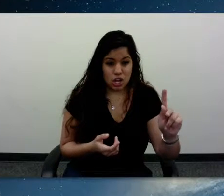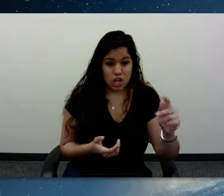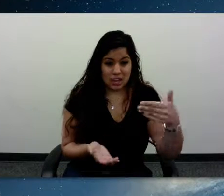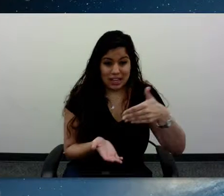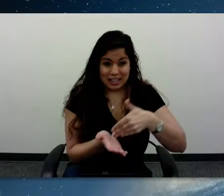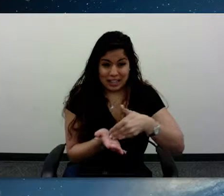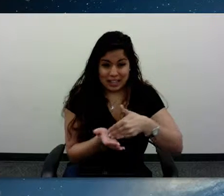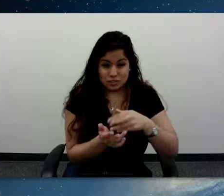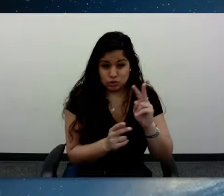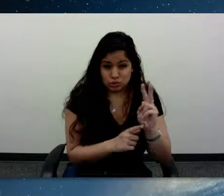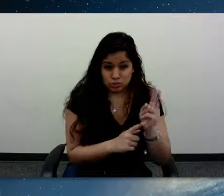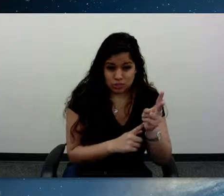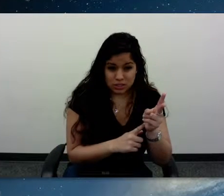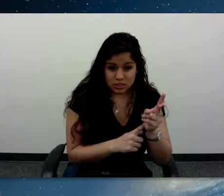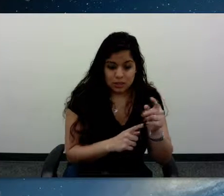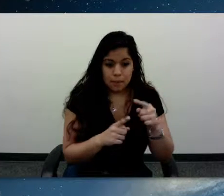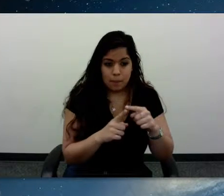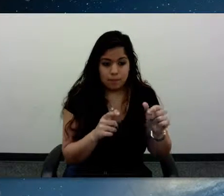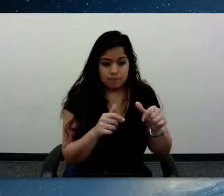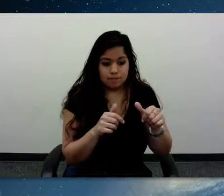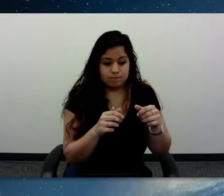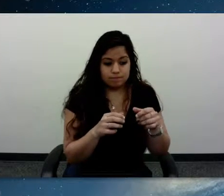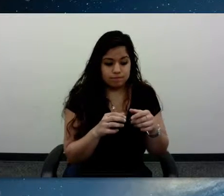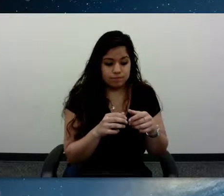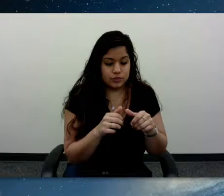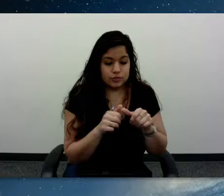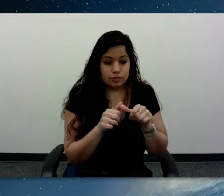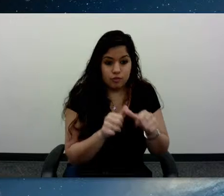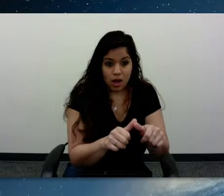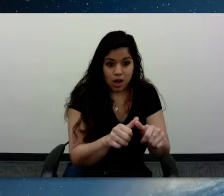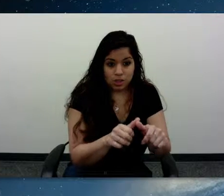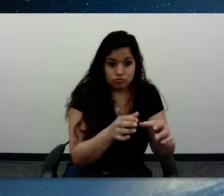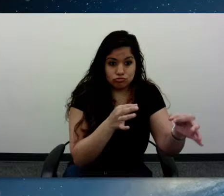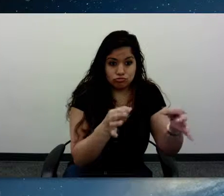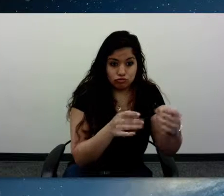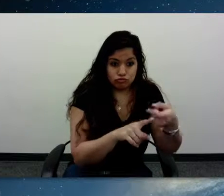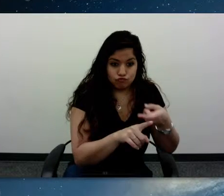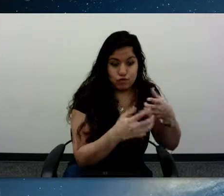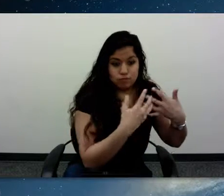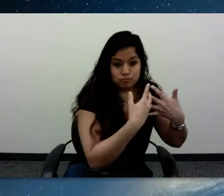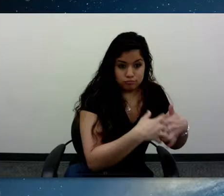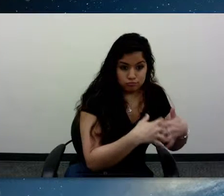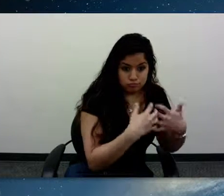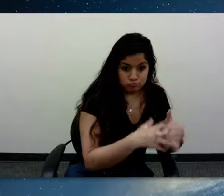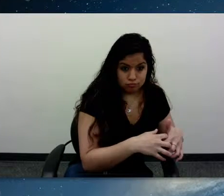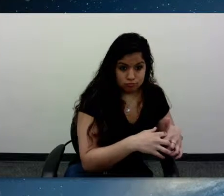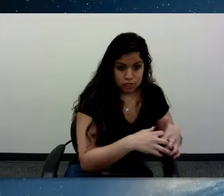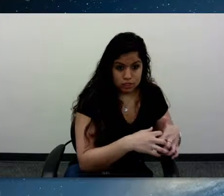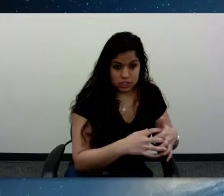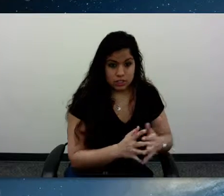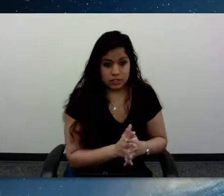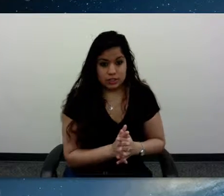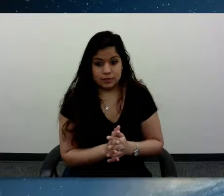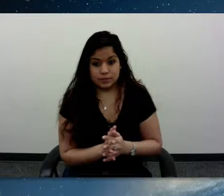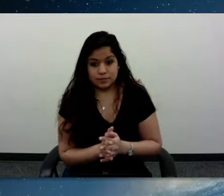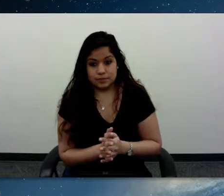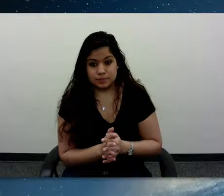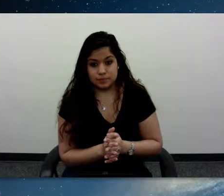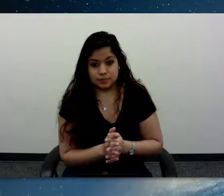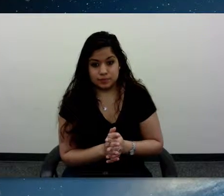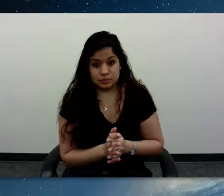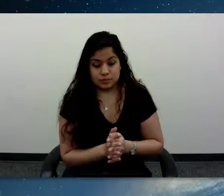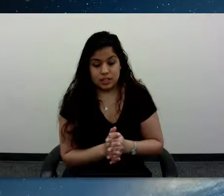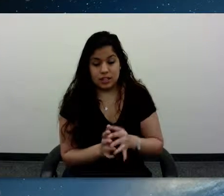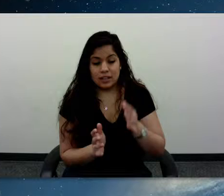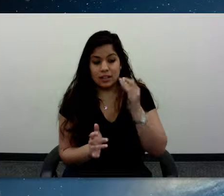minutes. Whatever it says to do, you're going to follow the directions. In between this analyzing and telling you if you're shocking or not, you should be